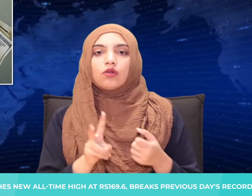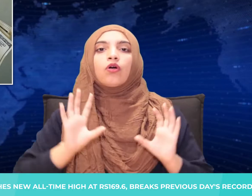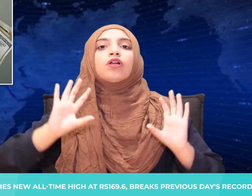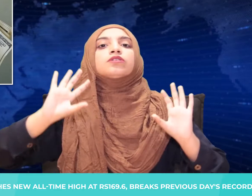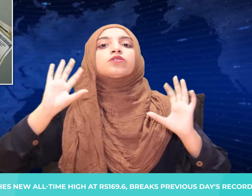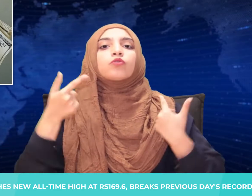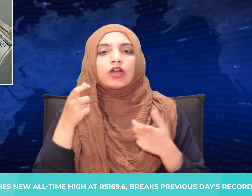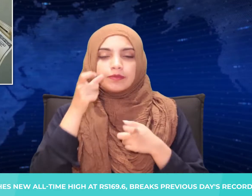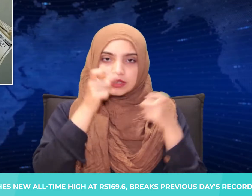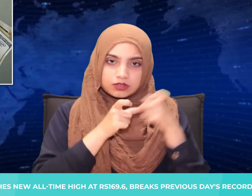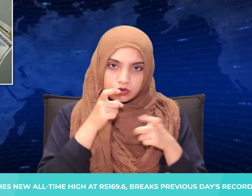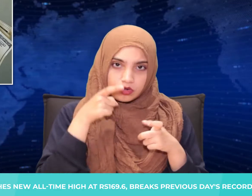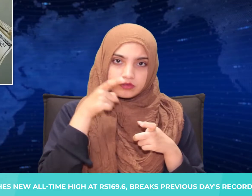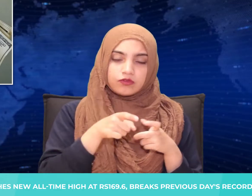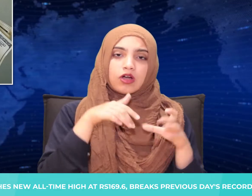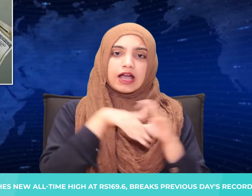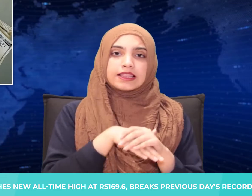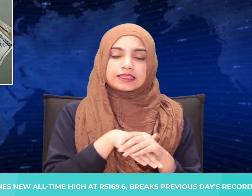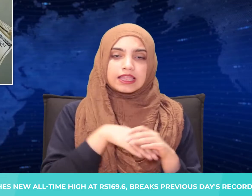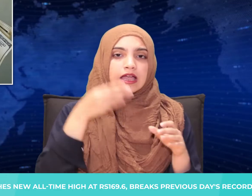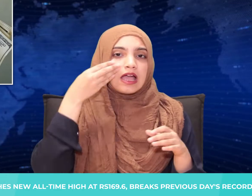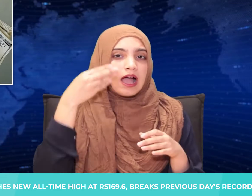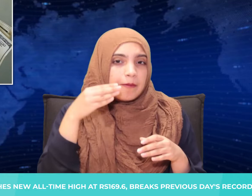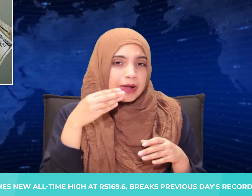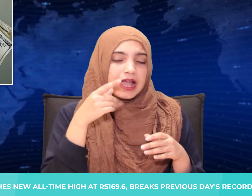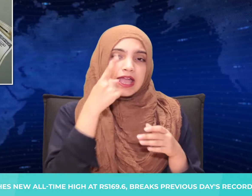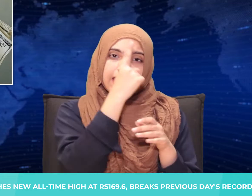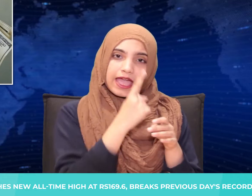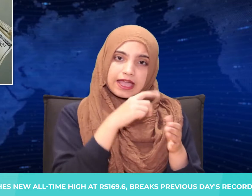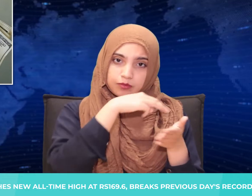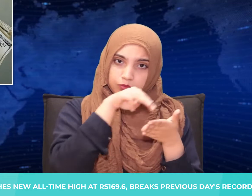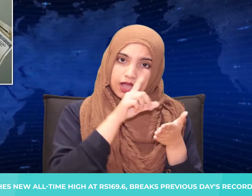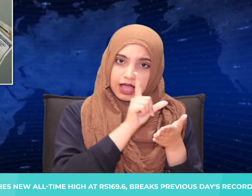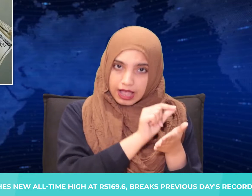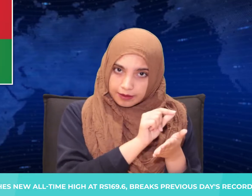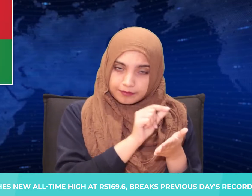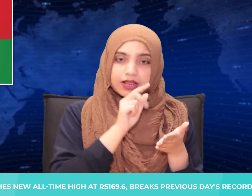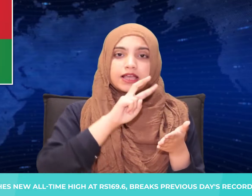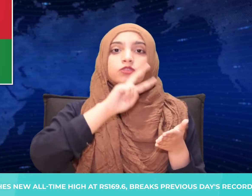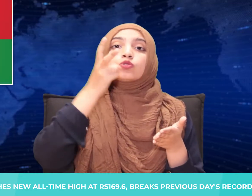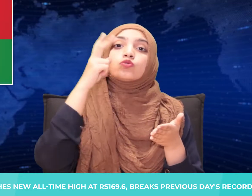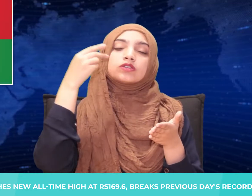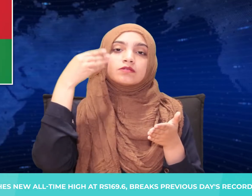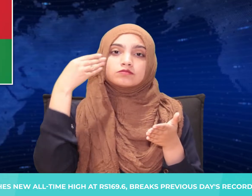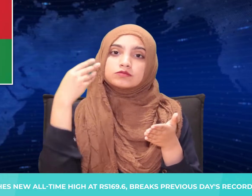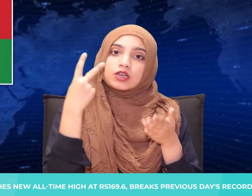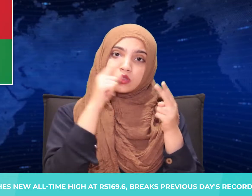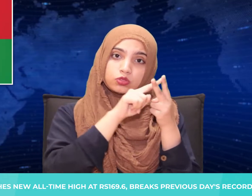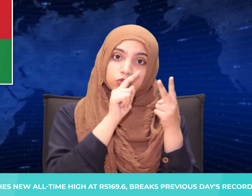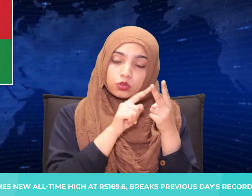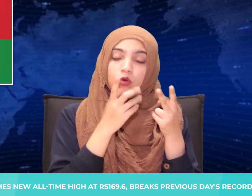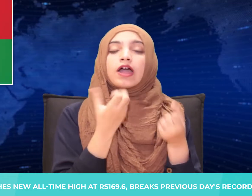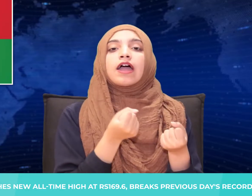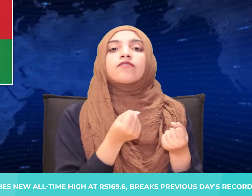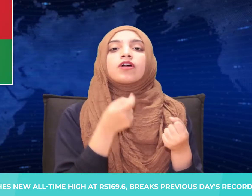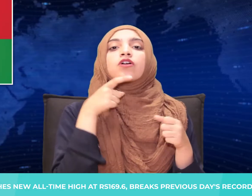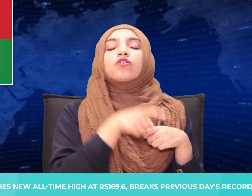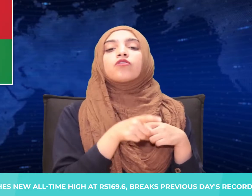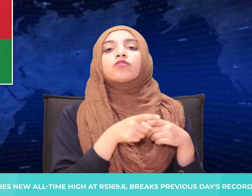using letter of credit to import goods from Afghanistan, and they are buying dollars from the open market to place it